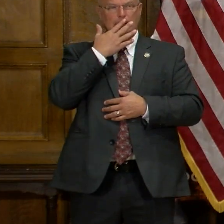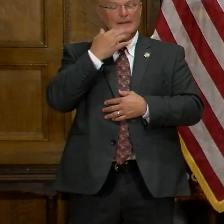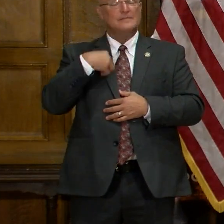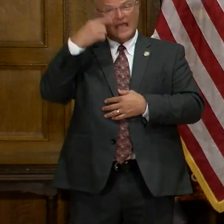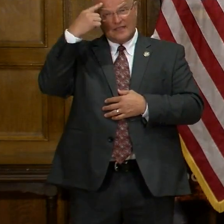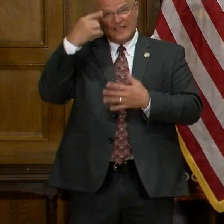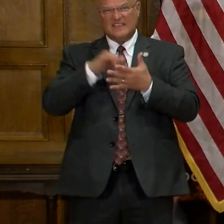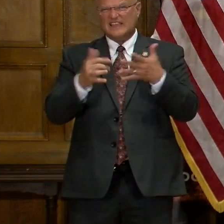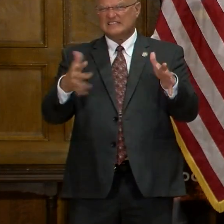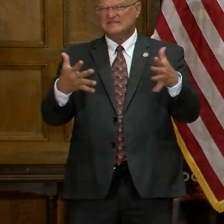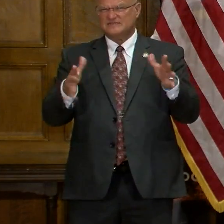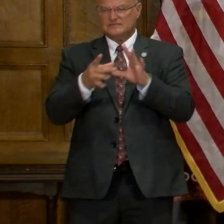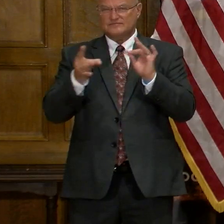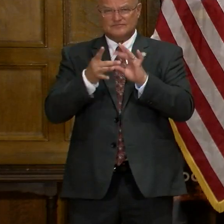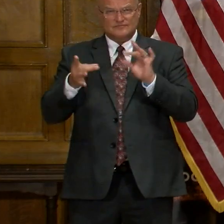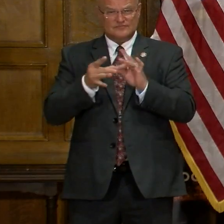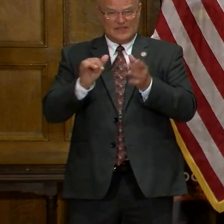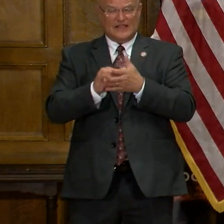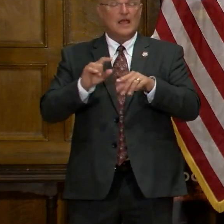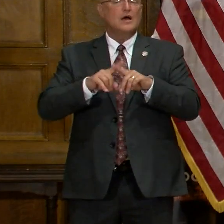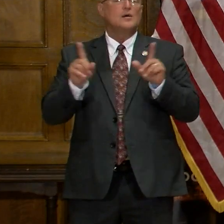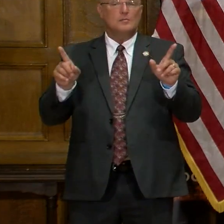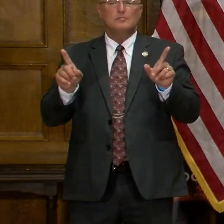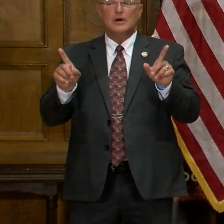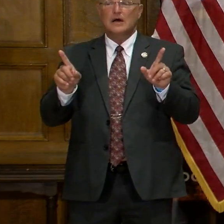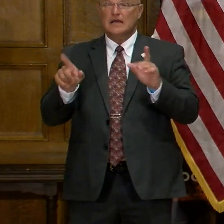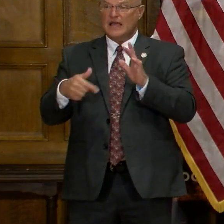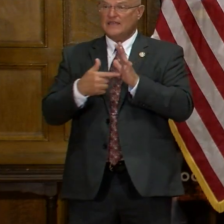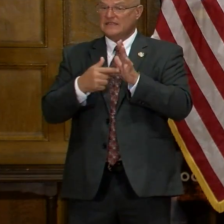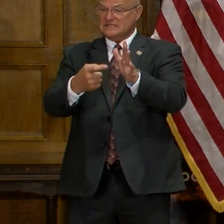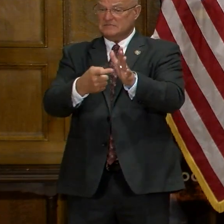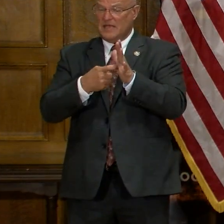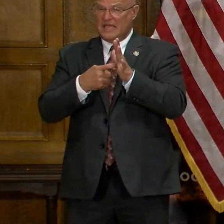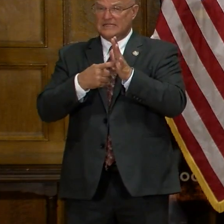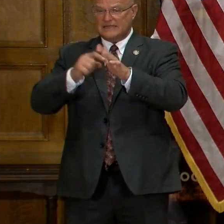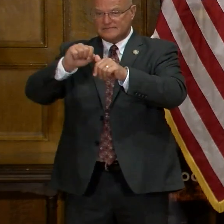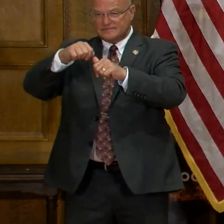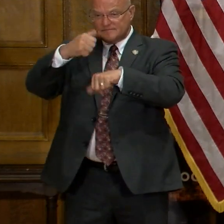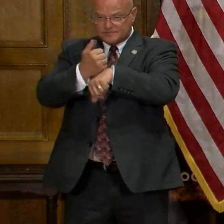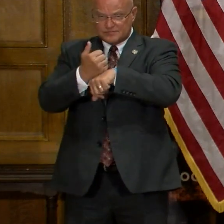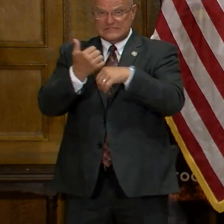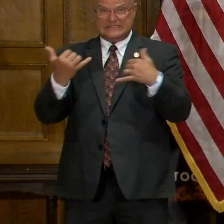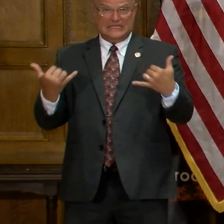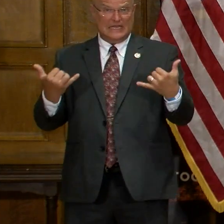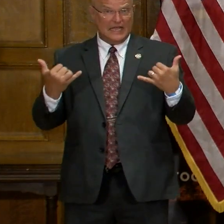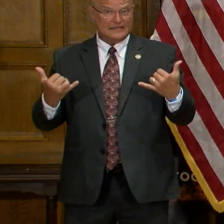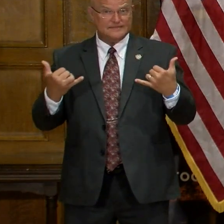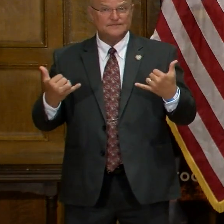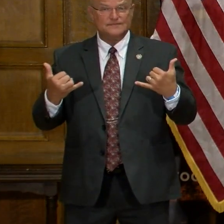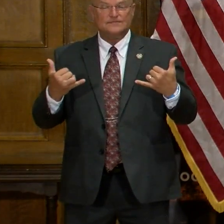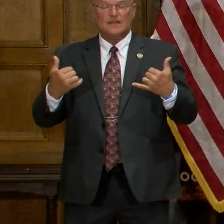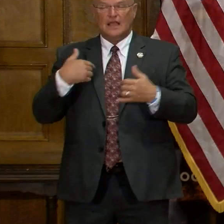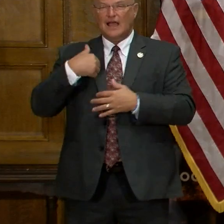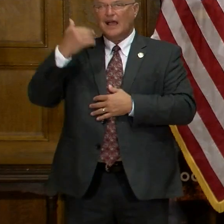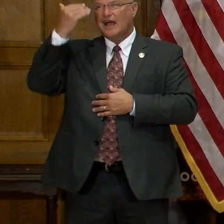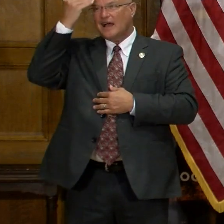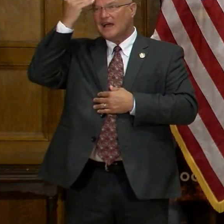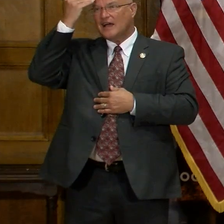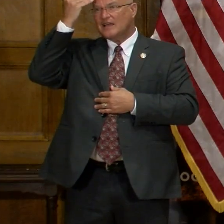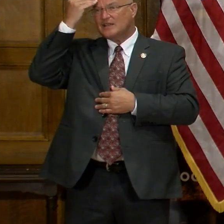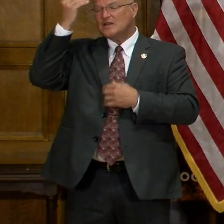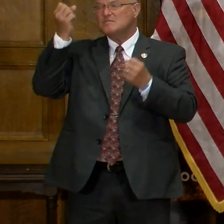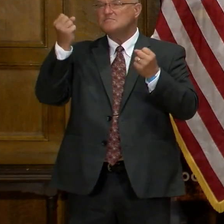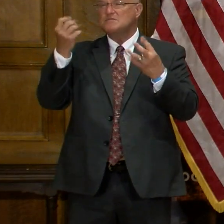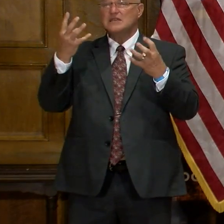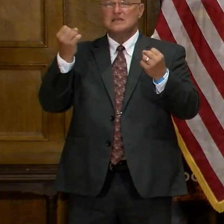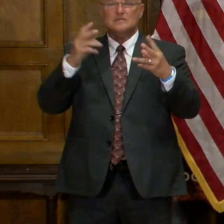think that covers that, but as this mandate is put into place today, I know that